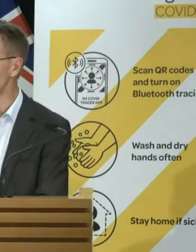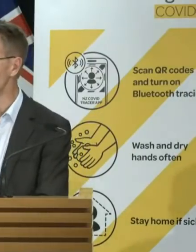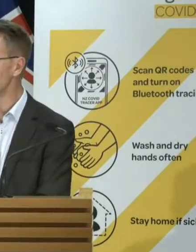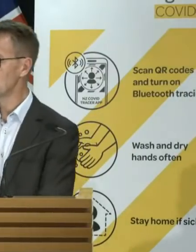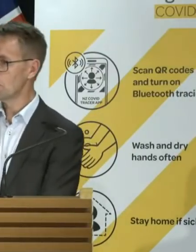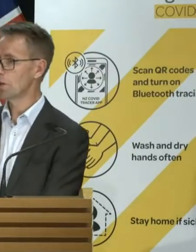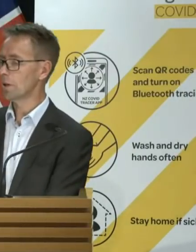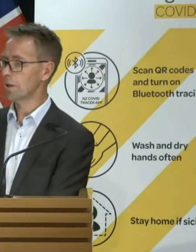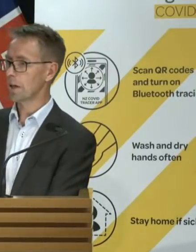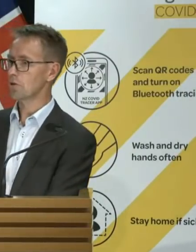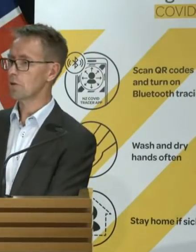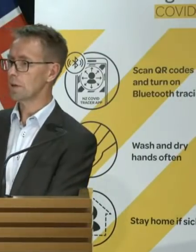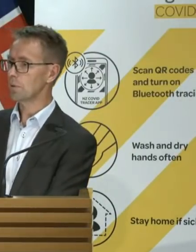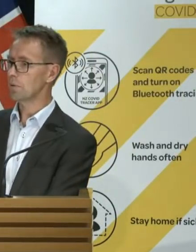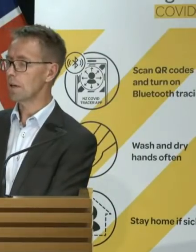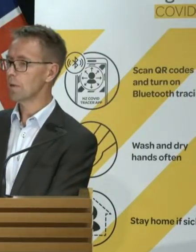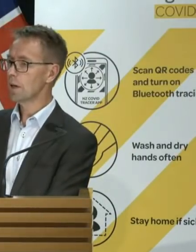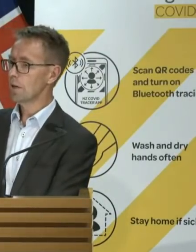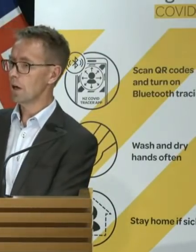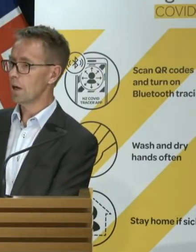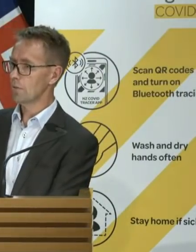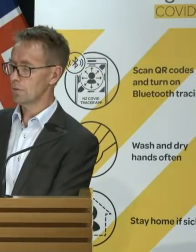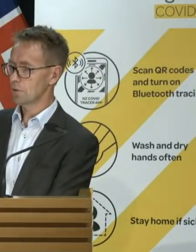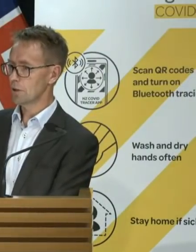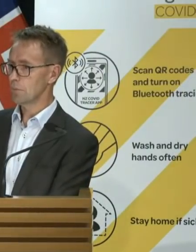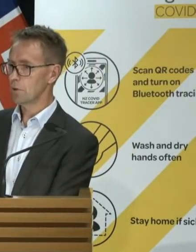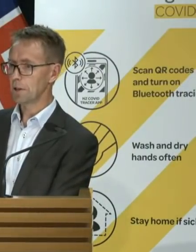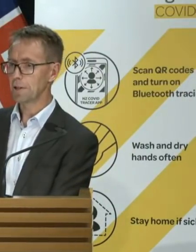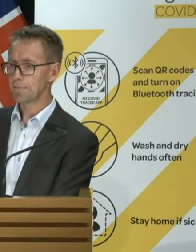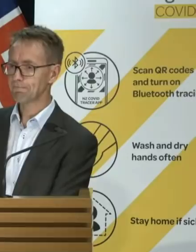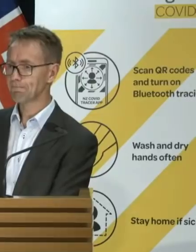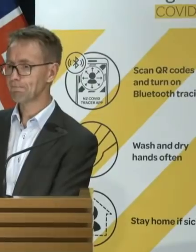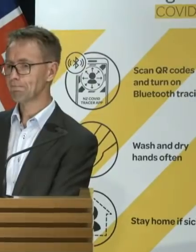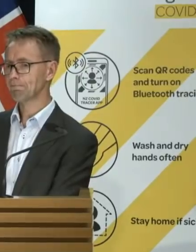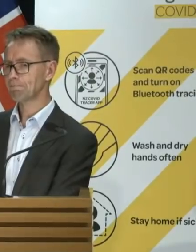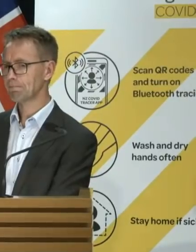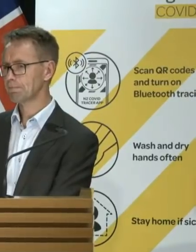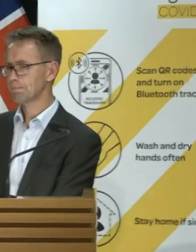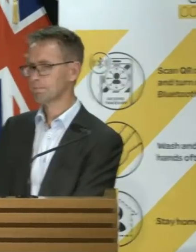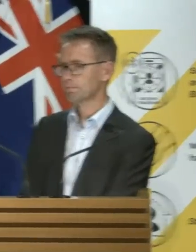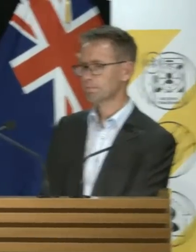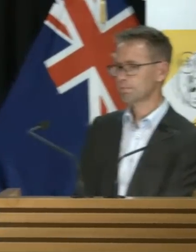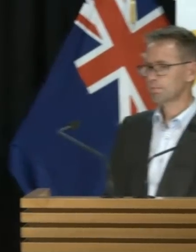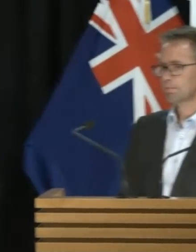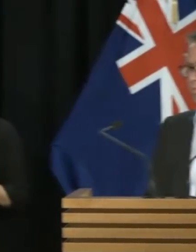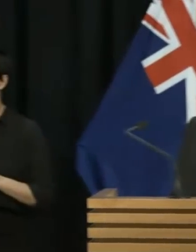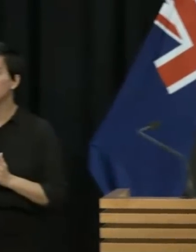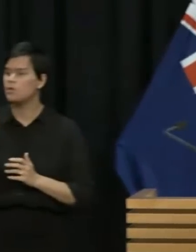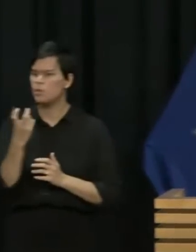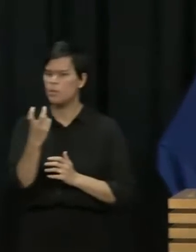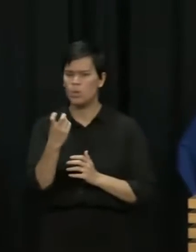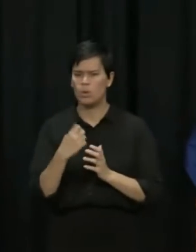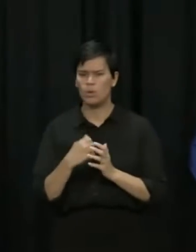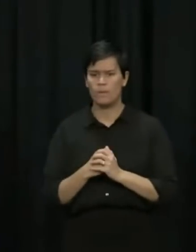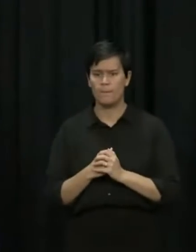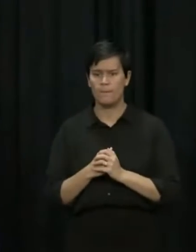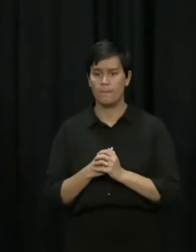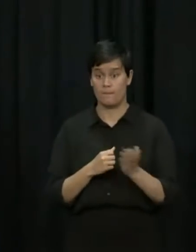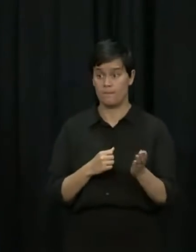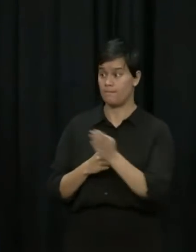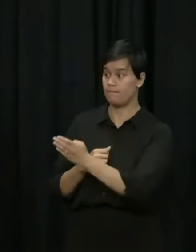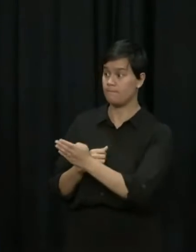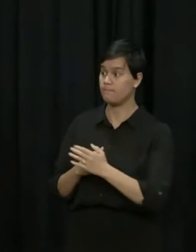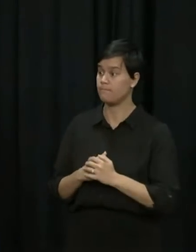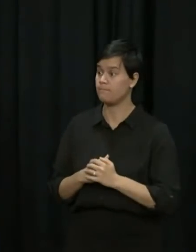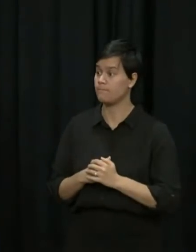in time when right around the country people just keep it up. Keep doing it. Gina, then I'm going to finish with Audrey.